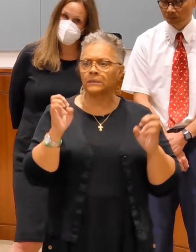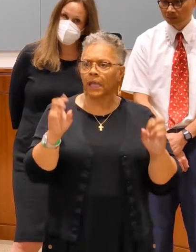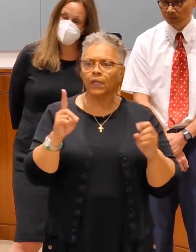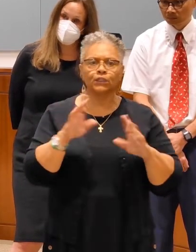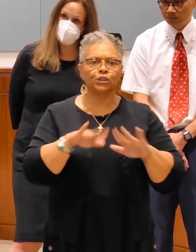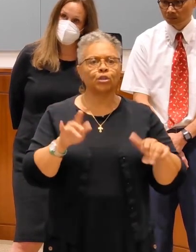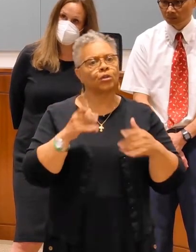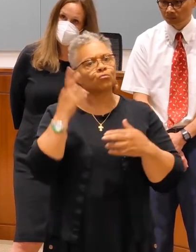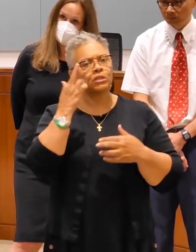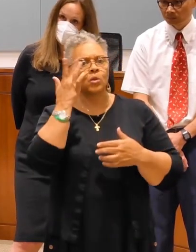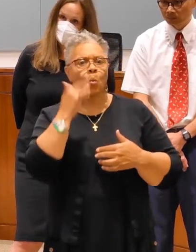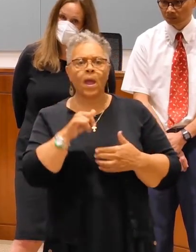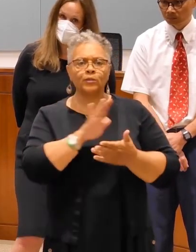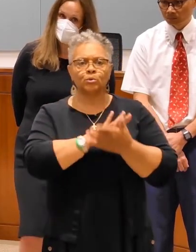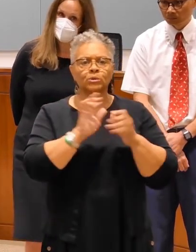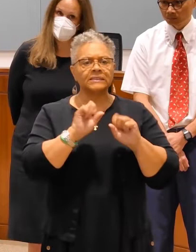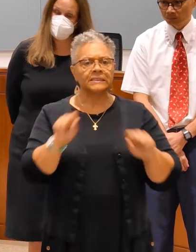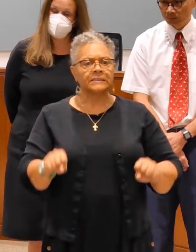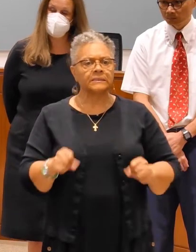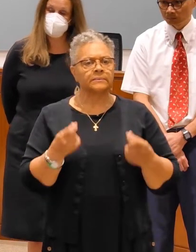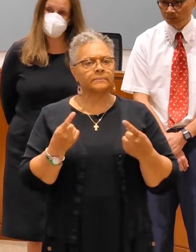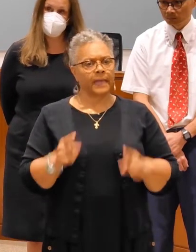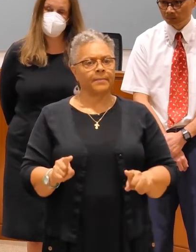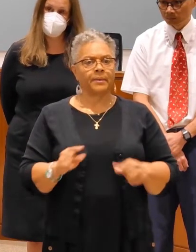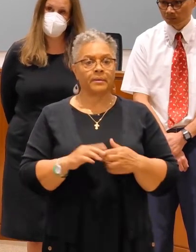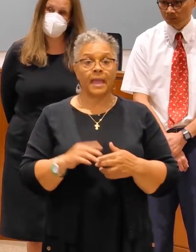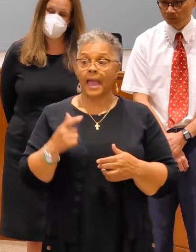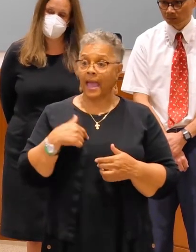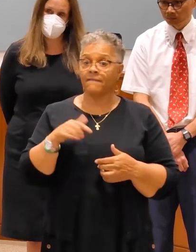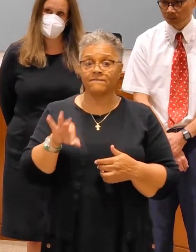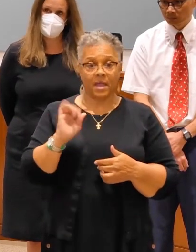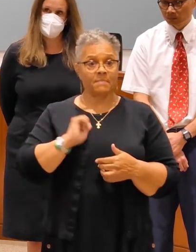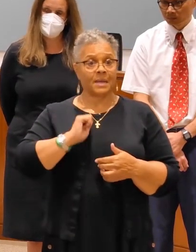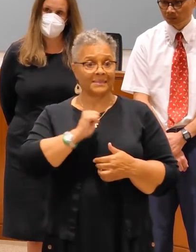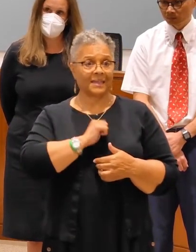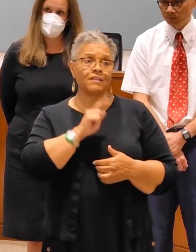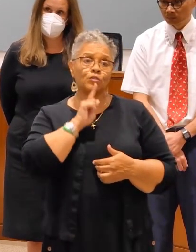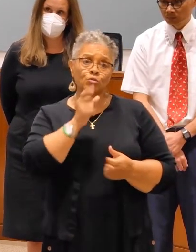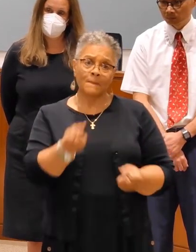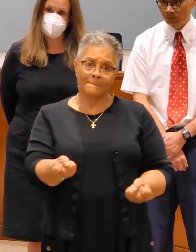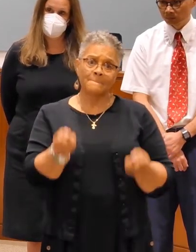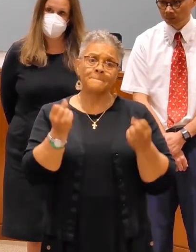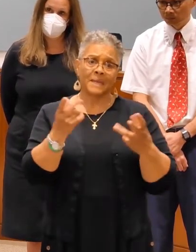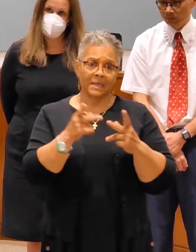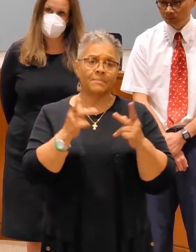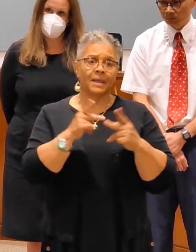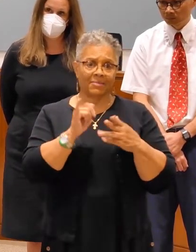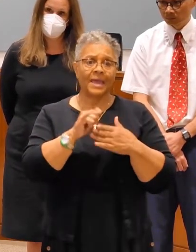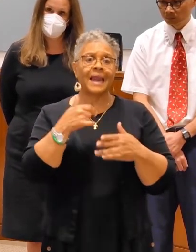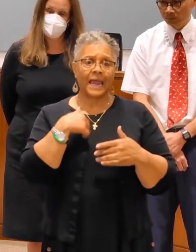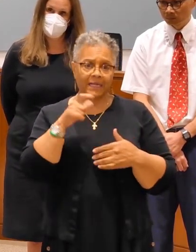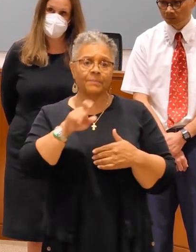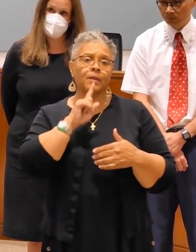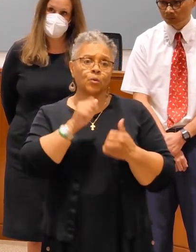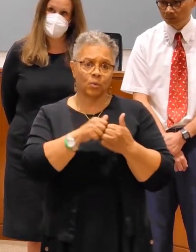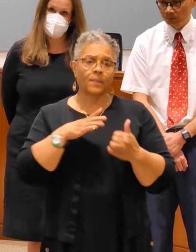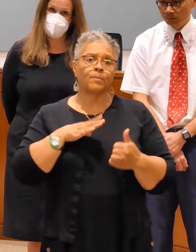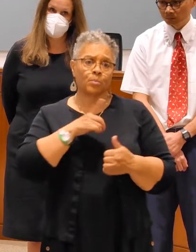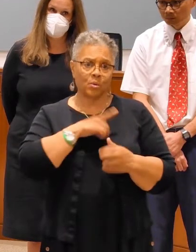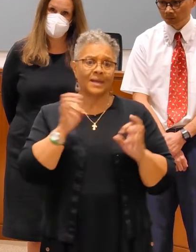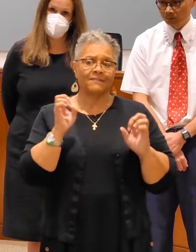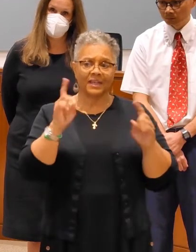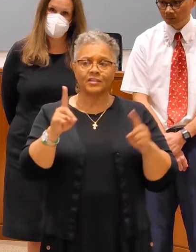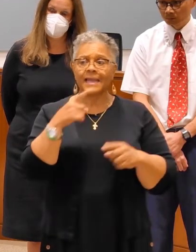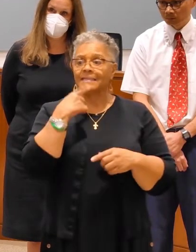the reason why the school system exists. And I have found myself in too many places that I've had to be with our Board of Education and